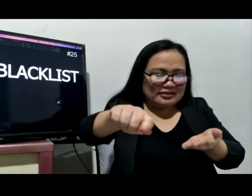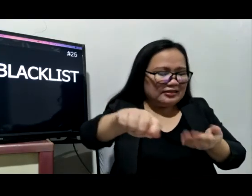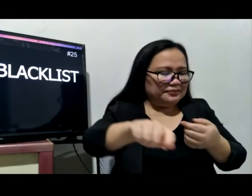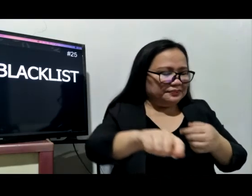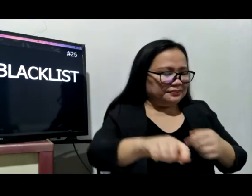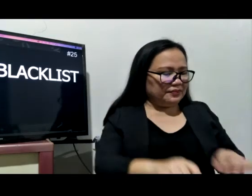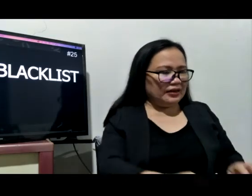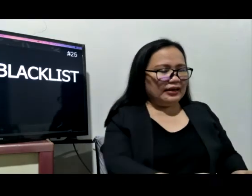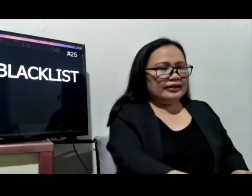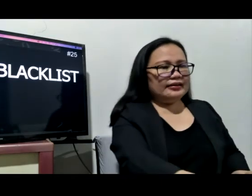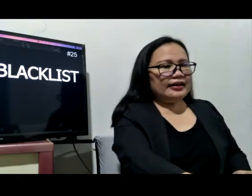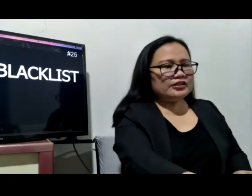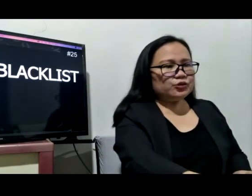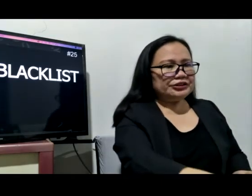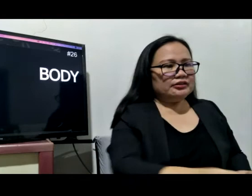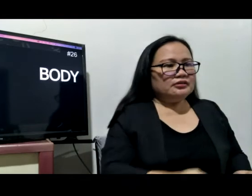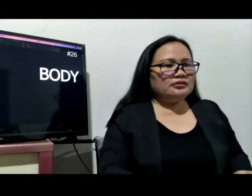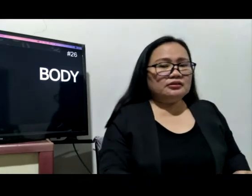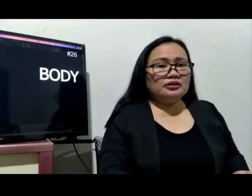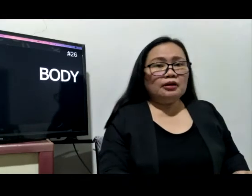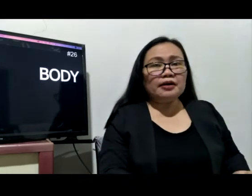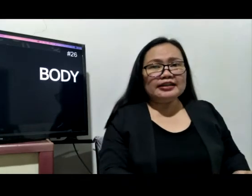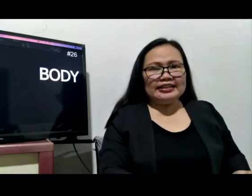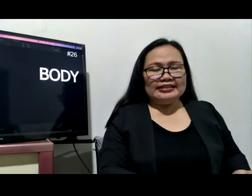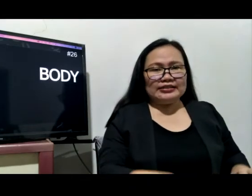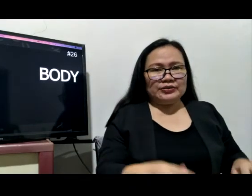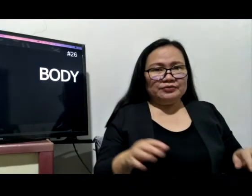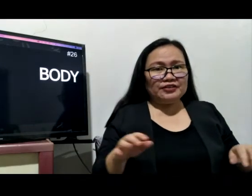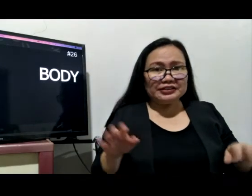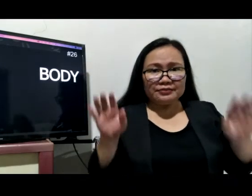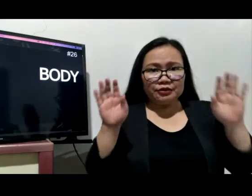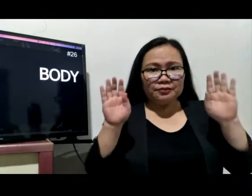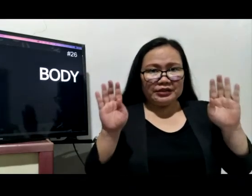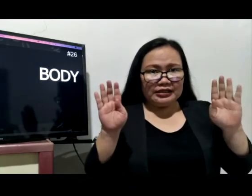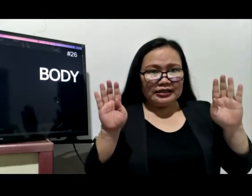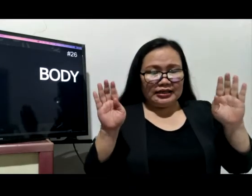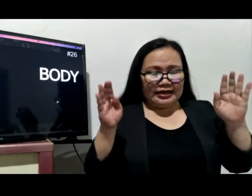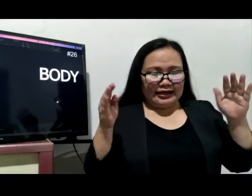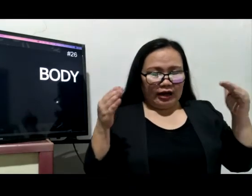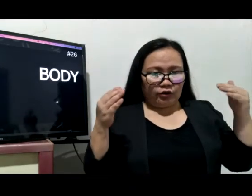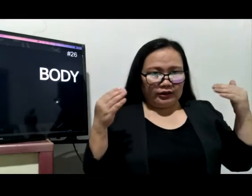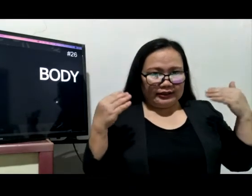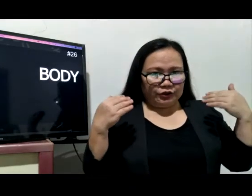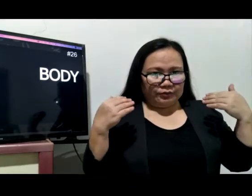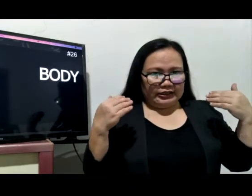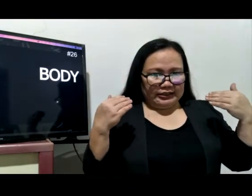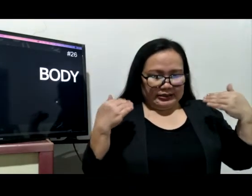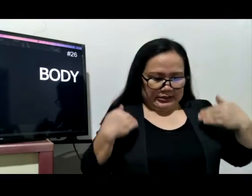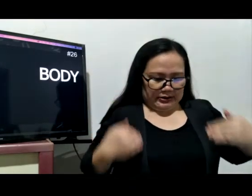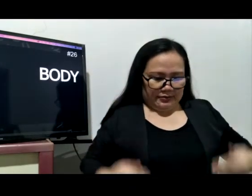blacklist. The next word, body. So very simple, B, and outline your body.